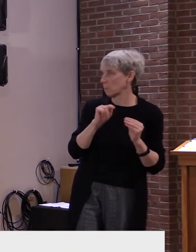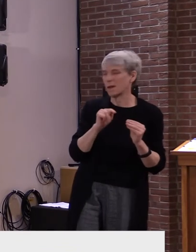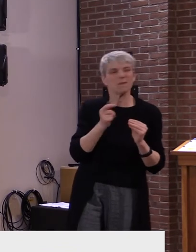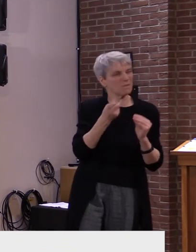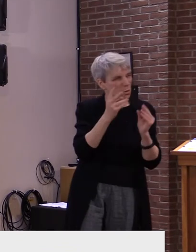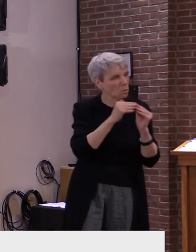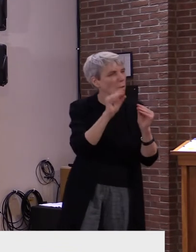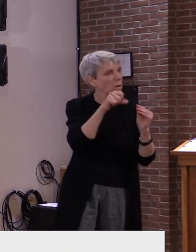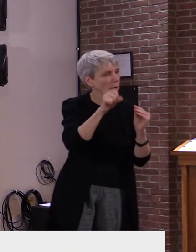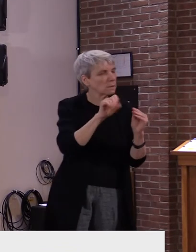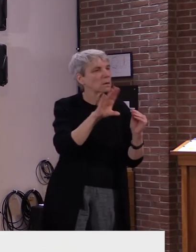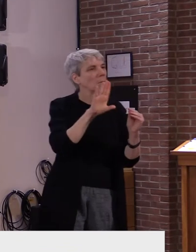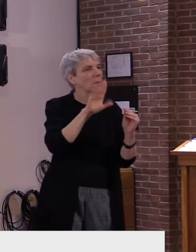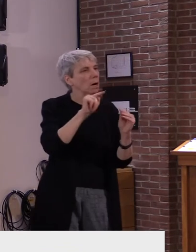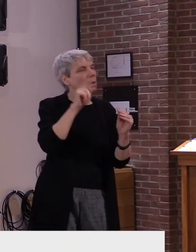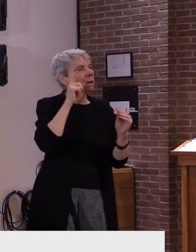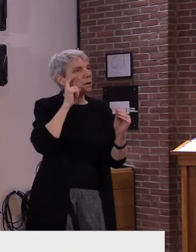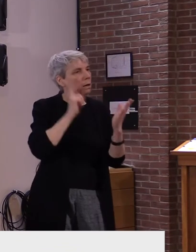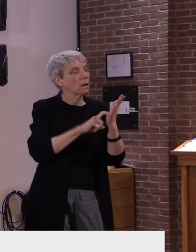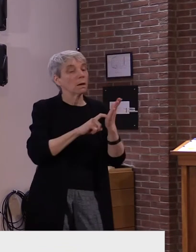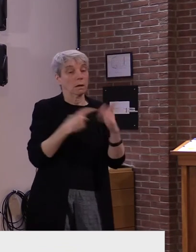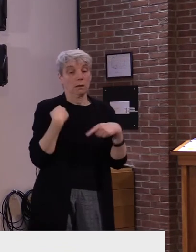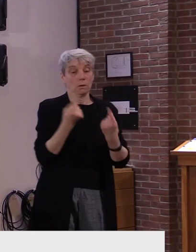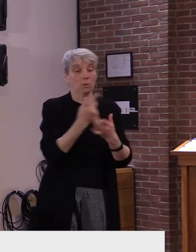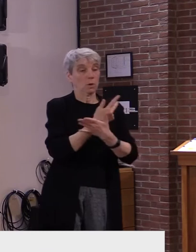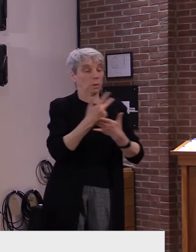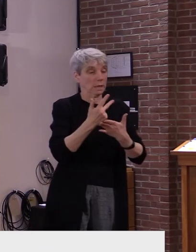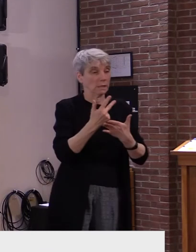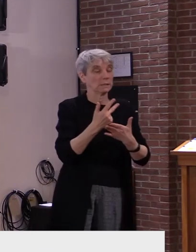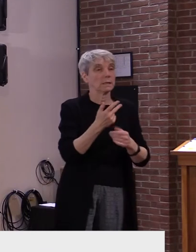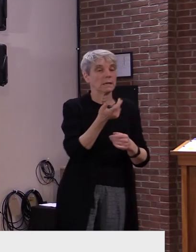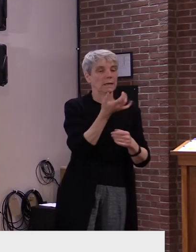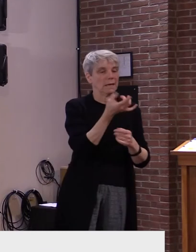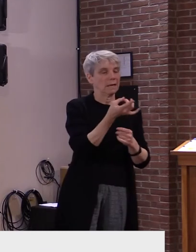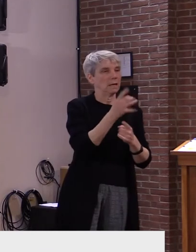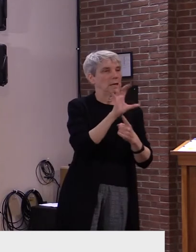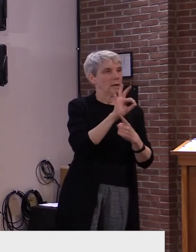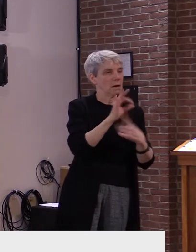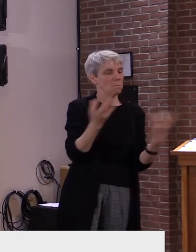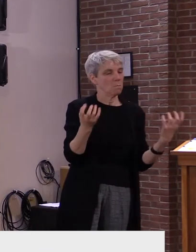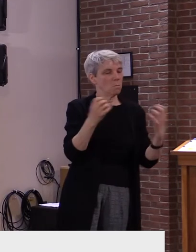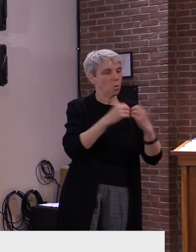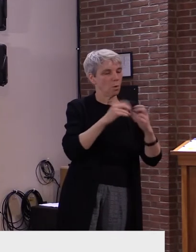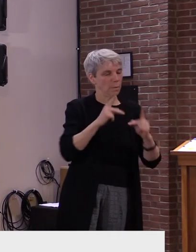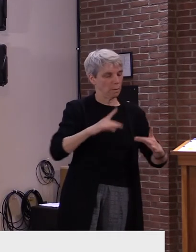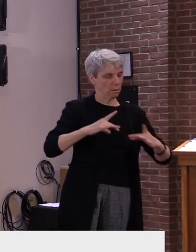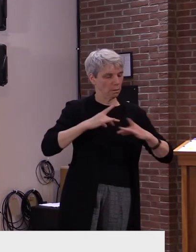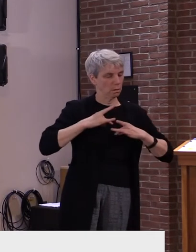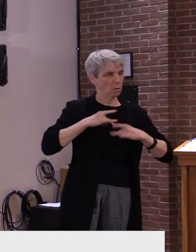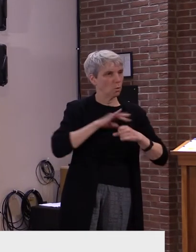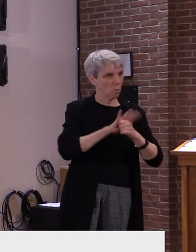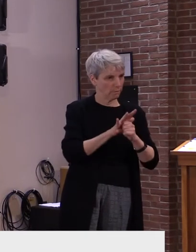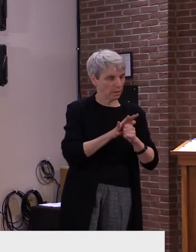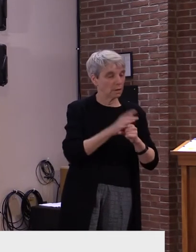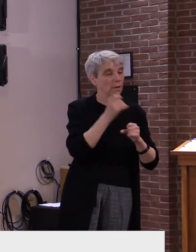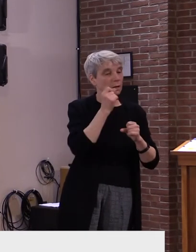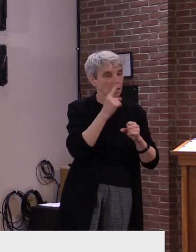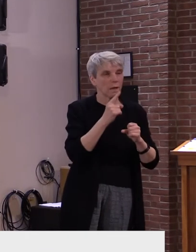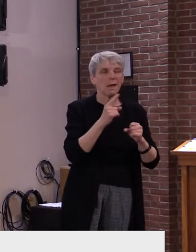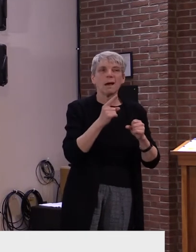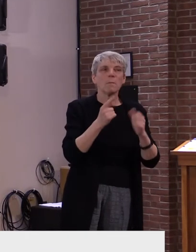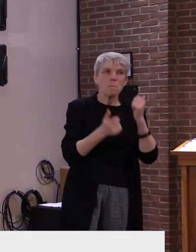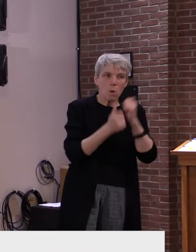last three weeks we've seen 89 cases from our higher ed institutions but 84 percent of those are from the st